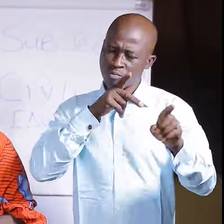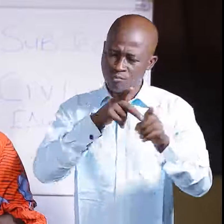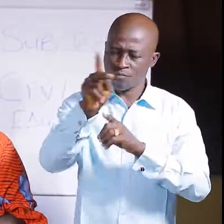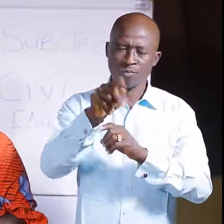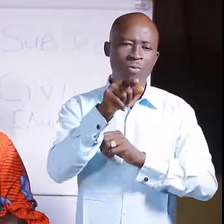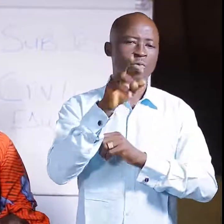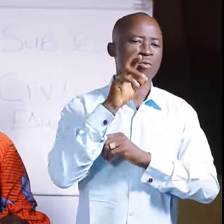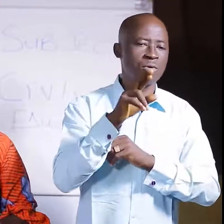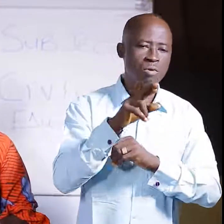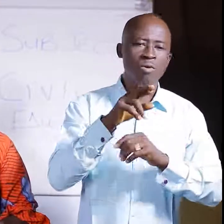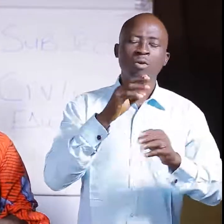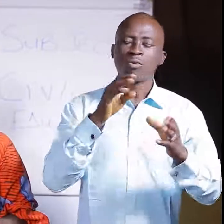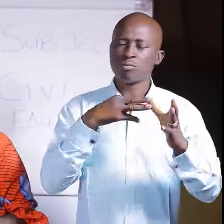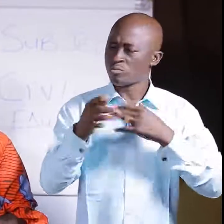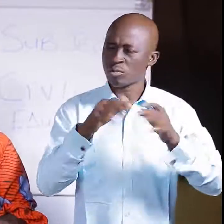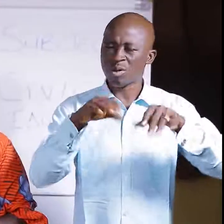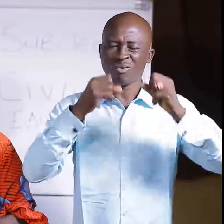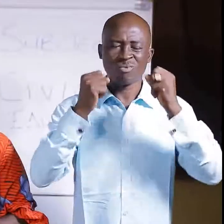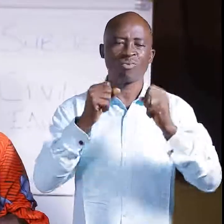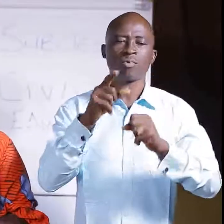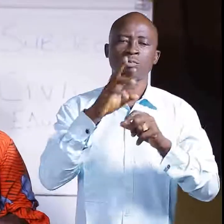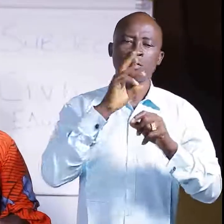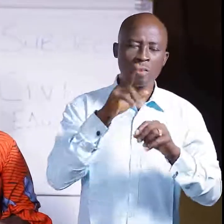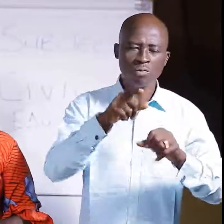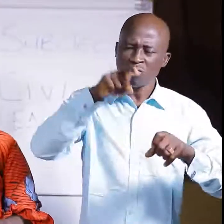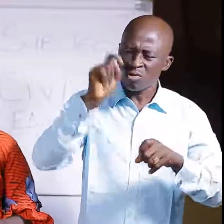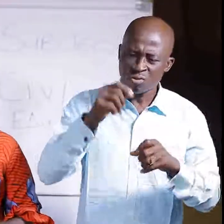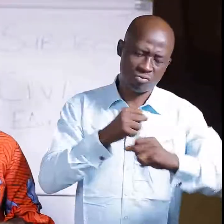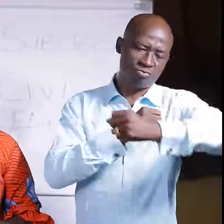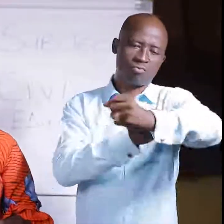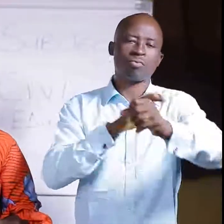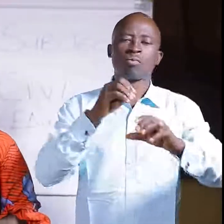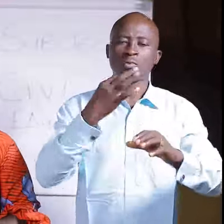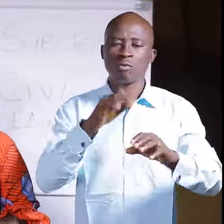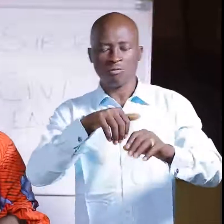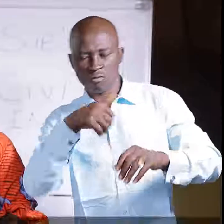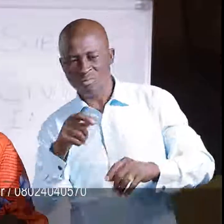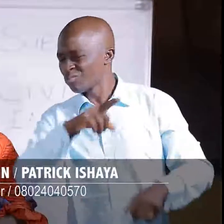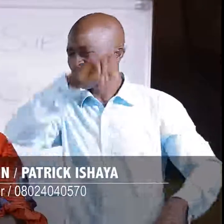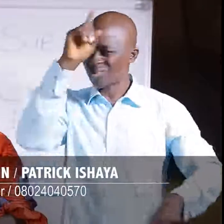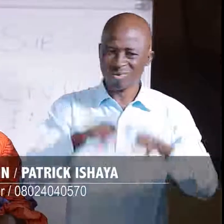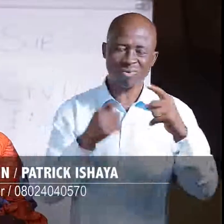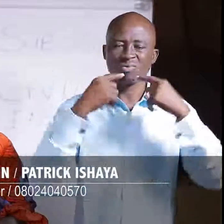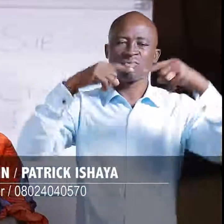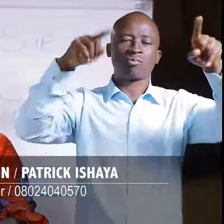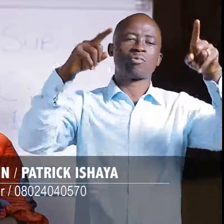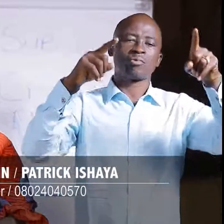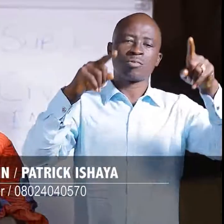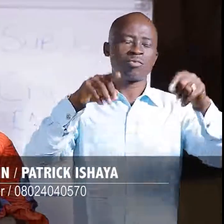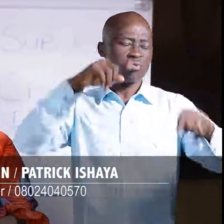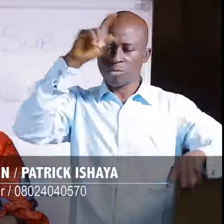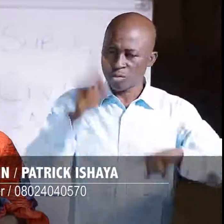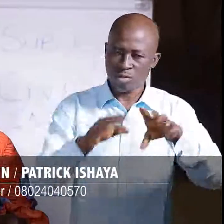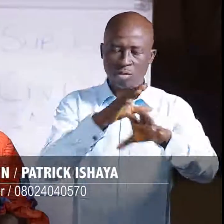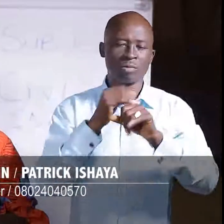are, no matter how strong you are, you need the support of others. You cannot succeed, you cannot